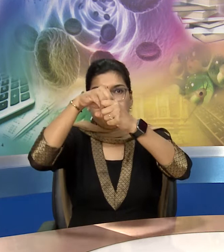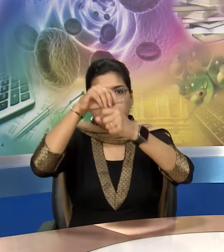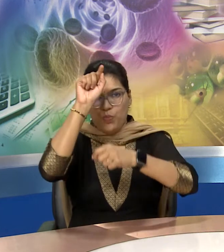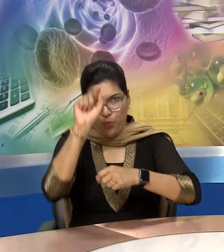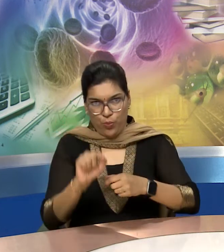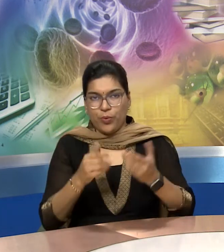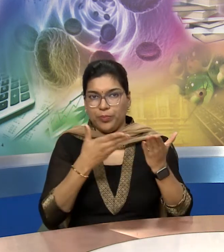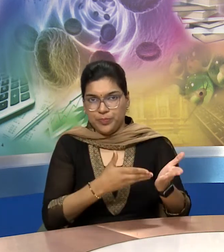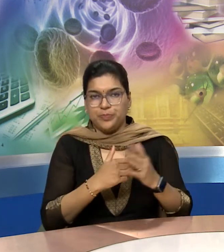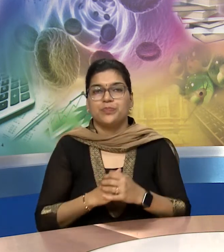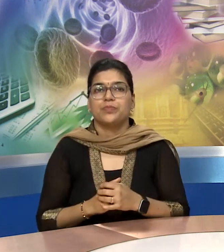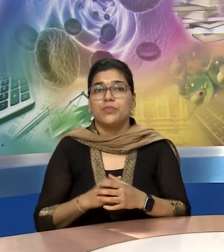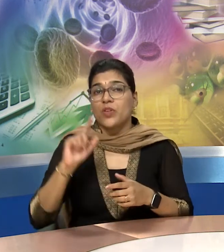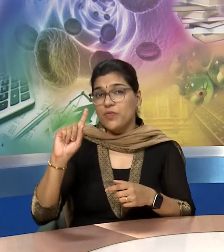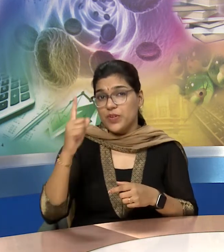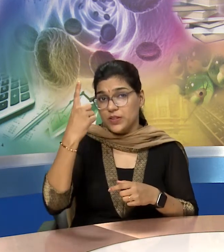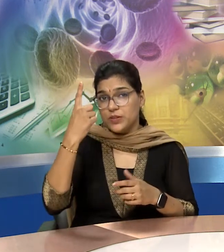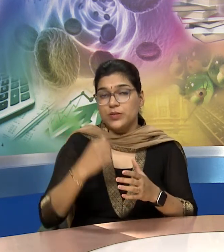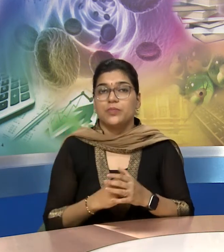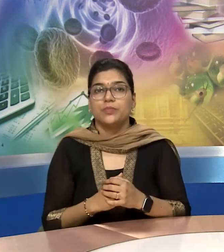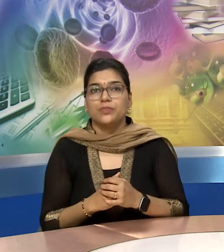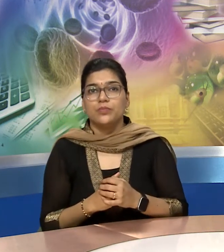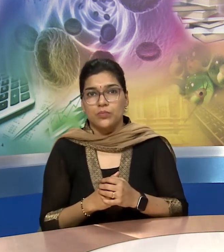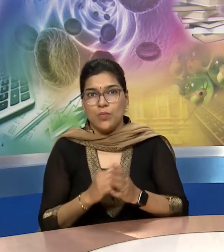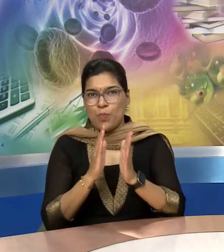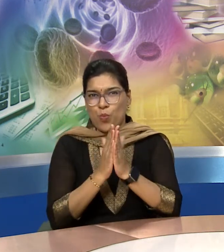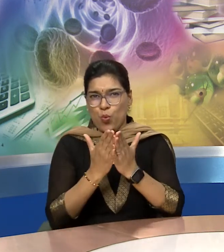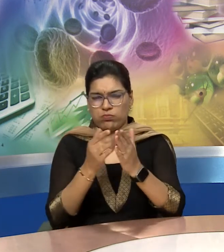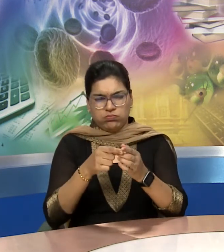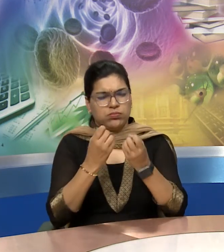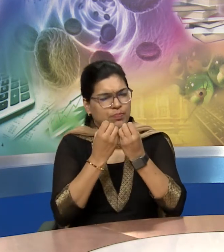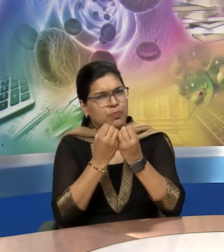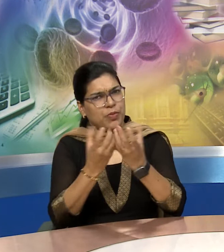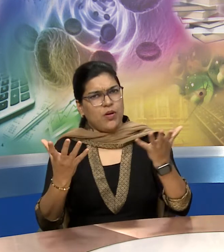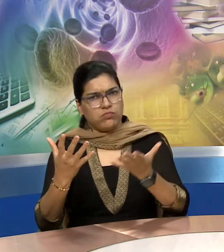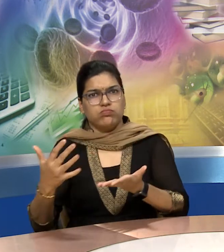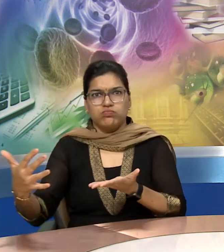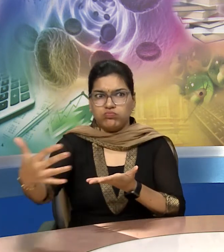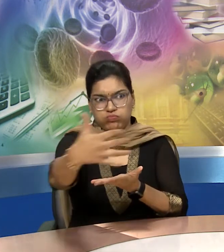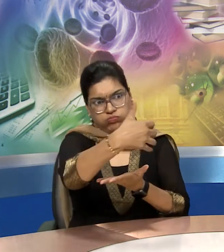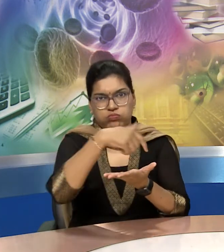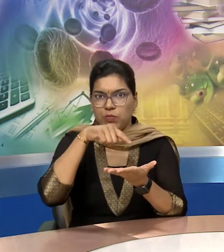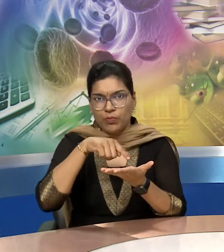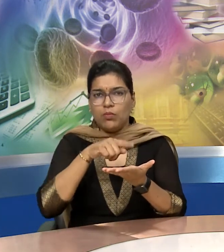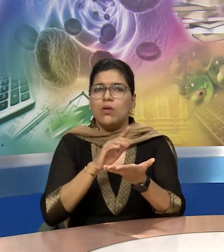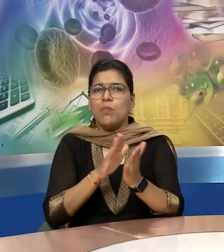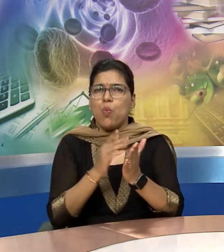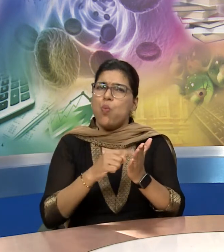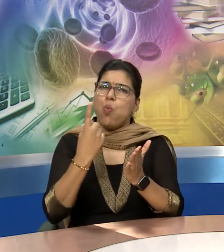book defines the word library as all these definitions. So the